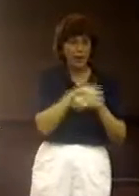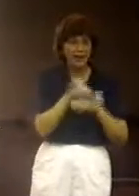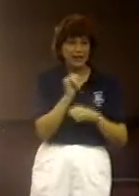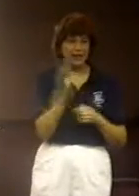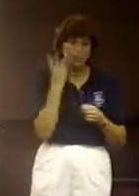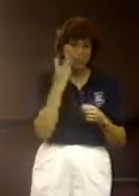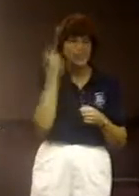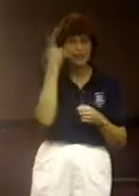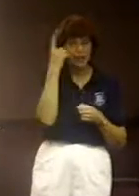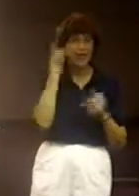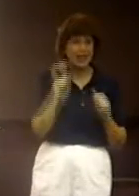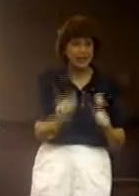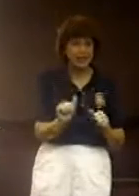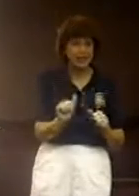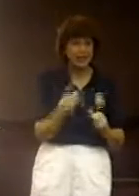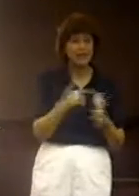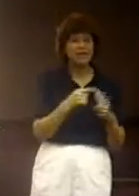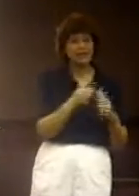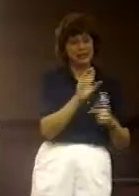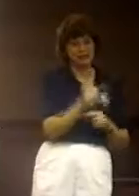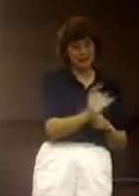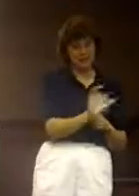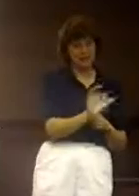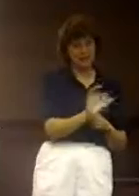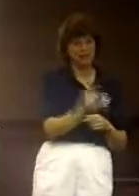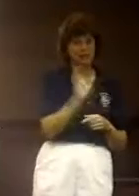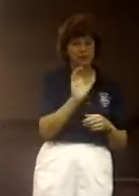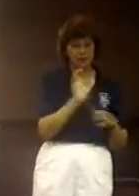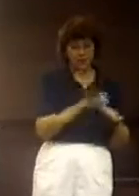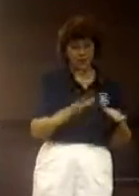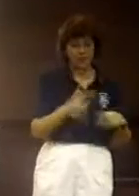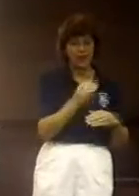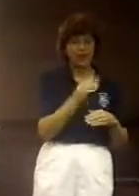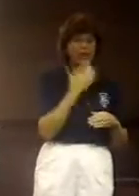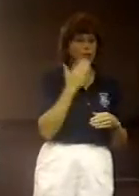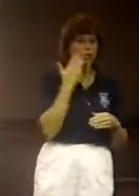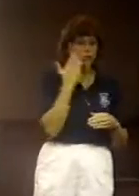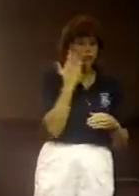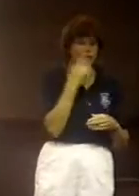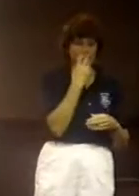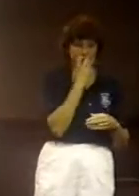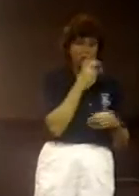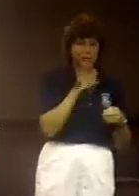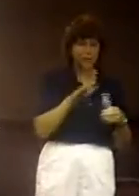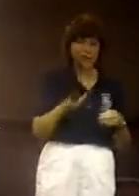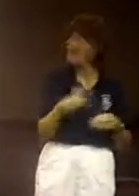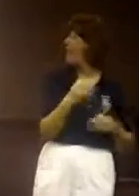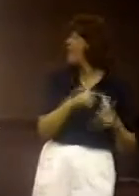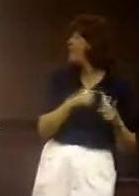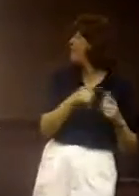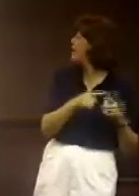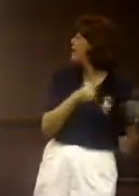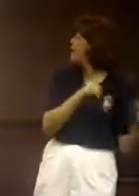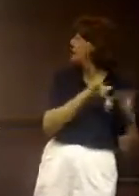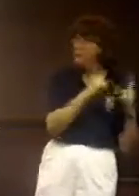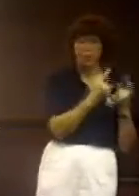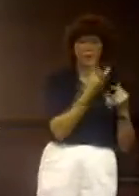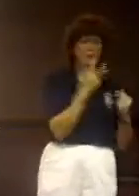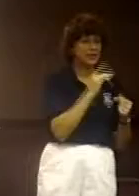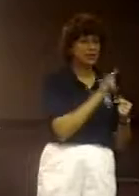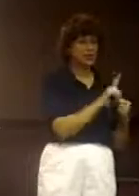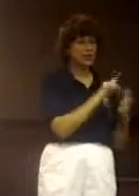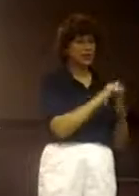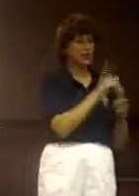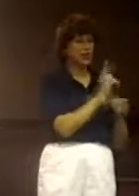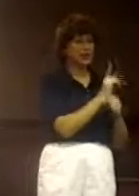understandable. And then the C children and the cued speech children. And then this group was the children that